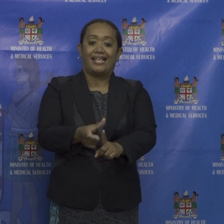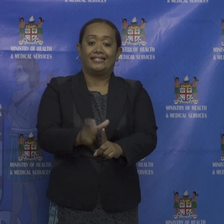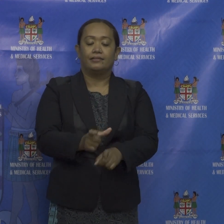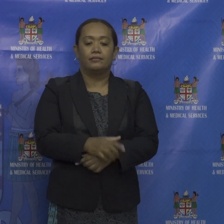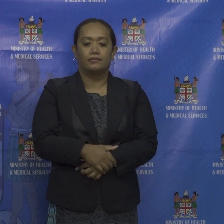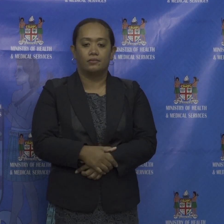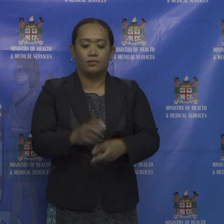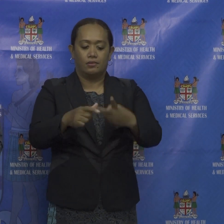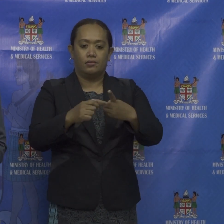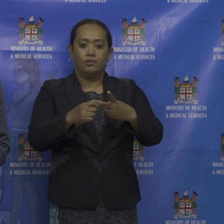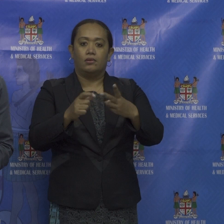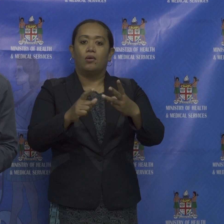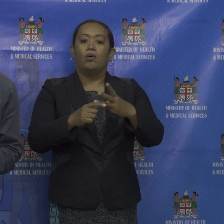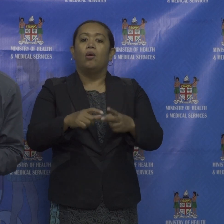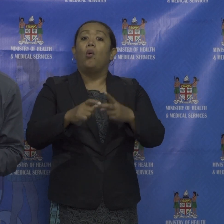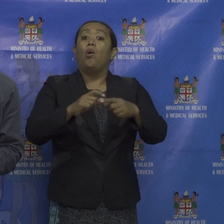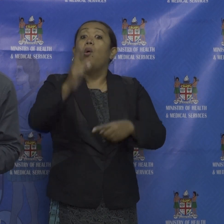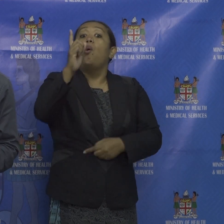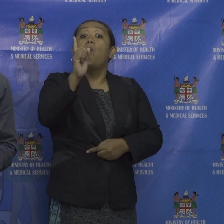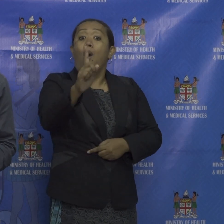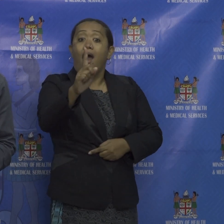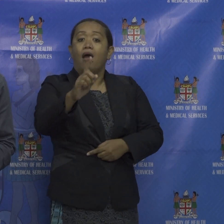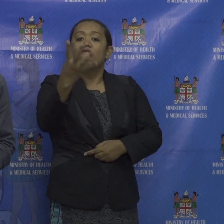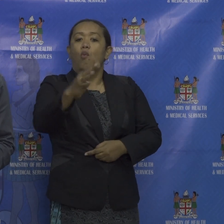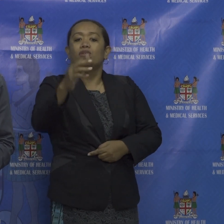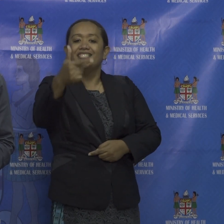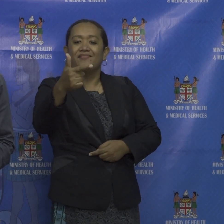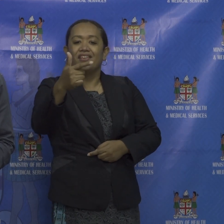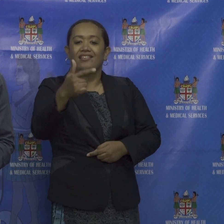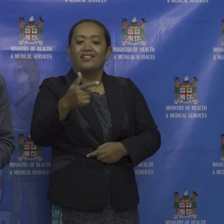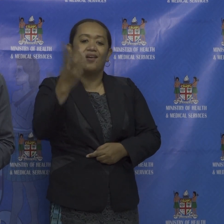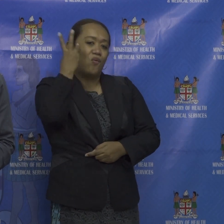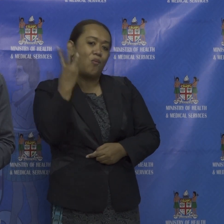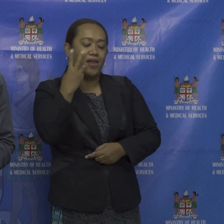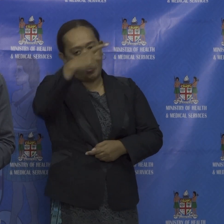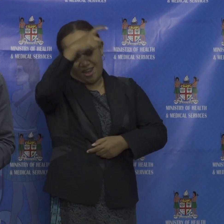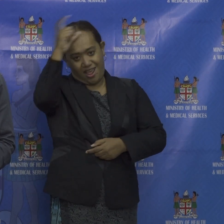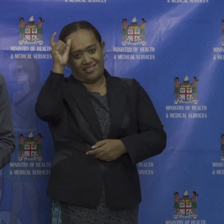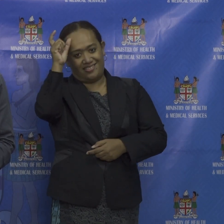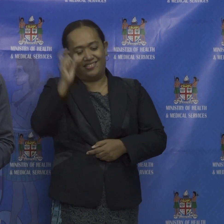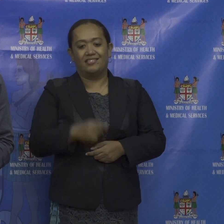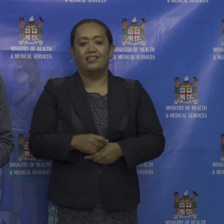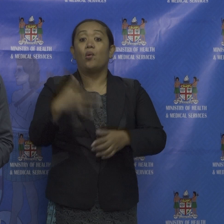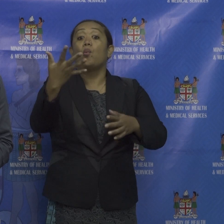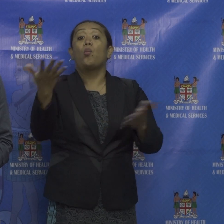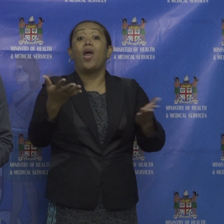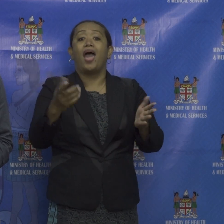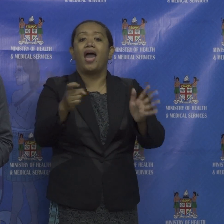One is a 47-year-old nurse at the Rawanga Health Center. She was swabbed after she reported a slight